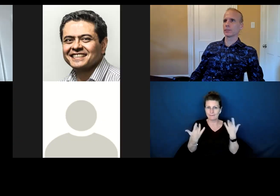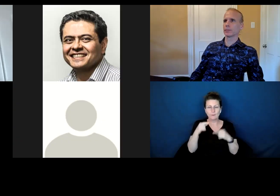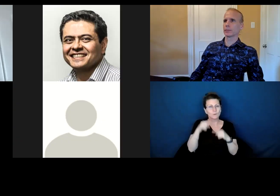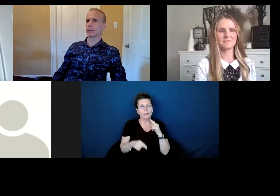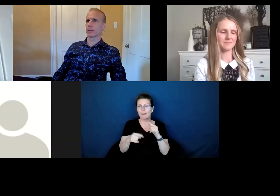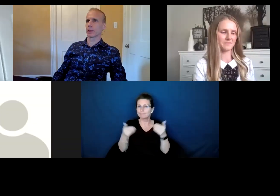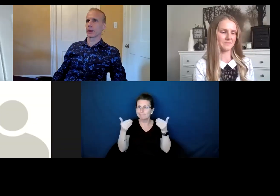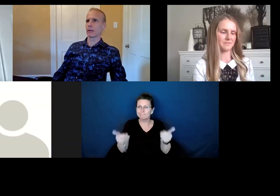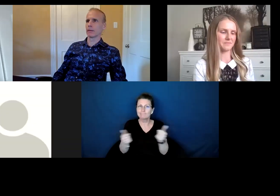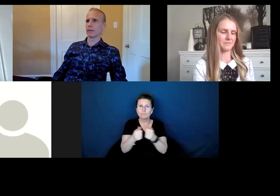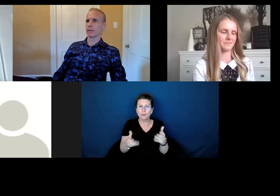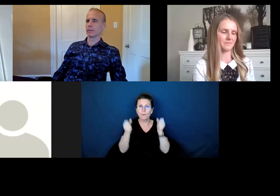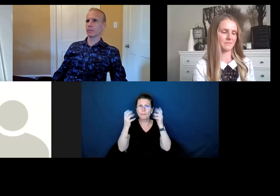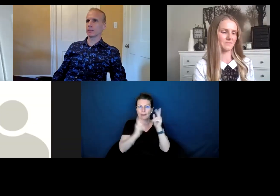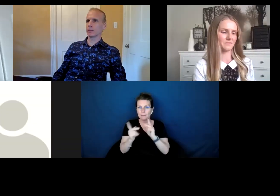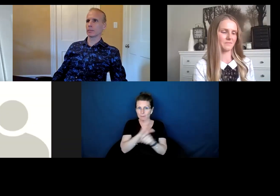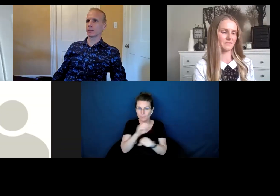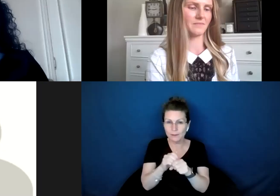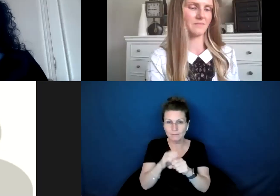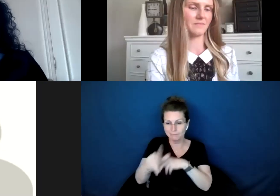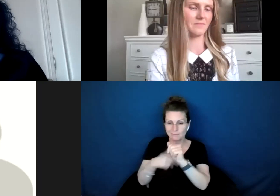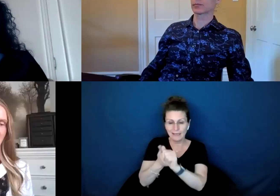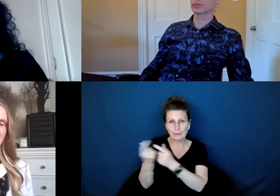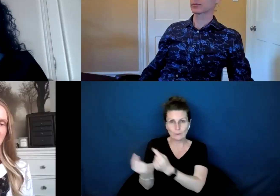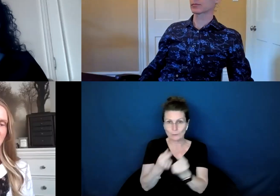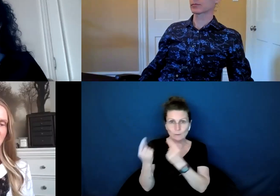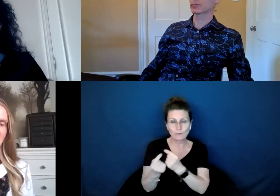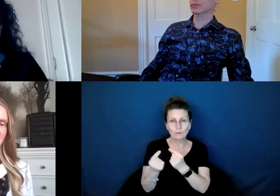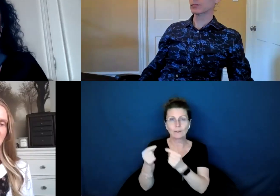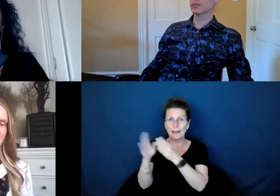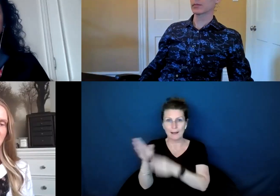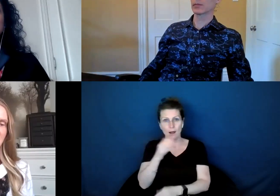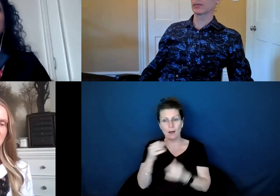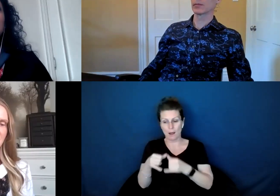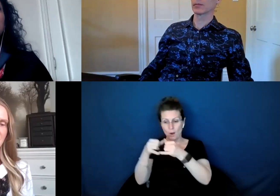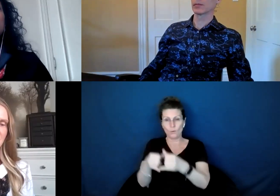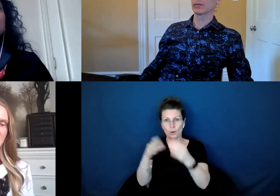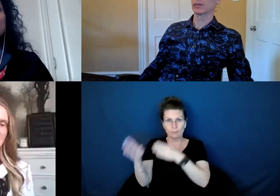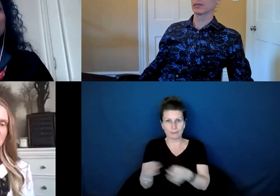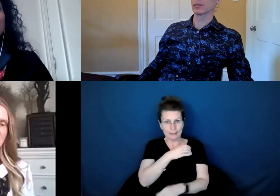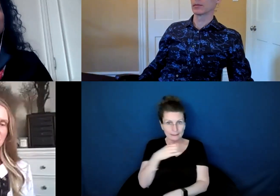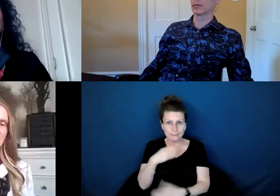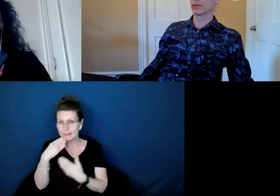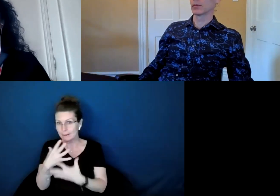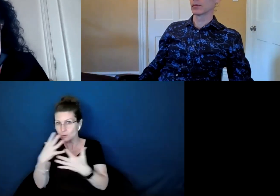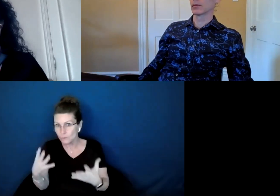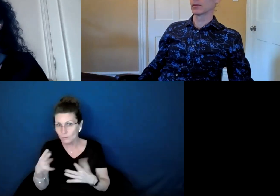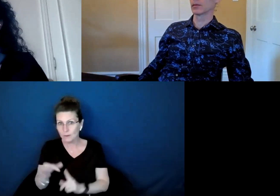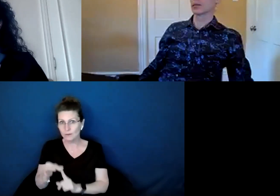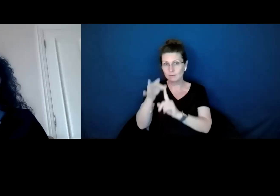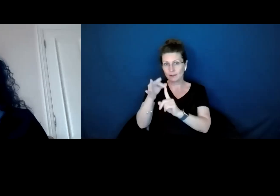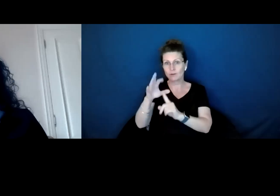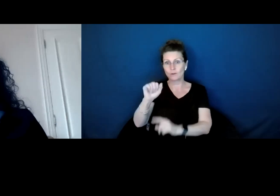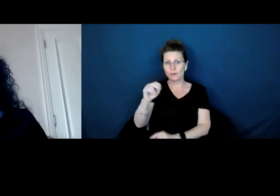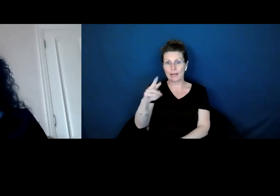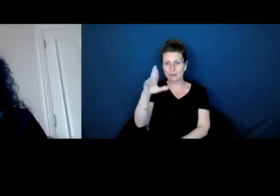in the background. I want to thank the York University Research Awards Planning Committee. It was the first year doing this. A particular shout out to Andrew Castillo, who